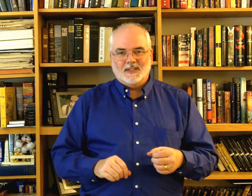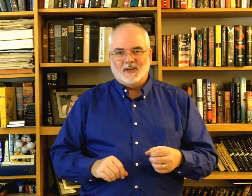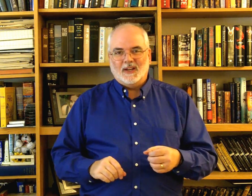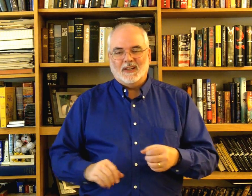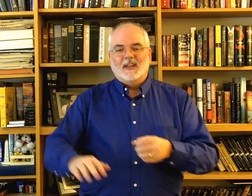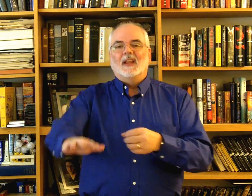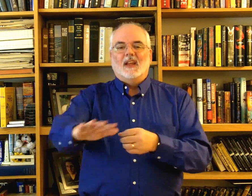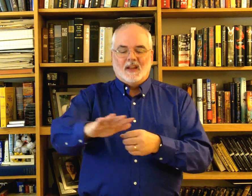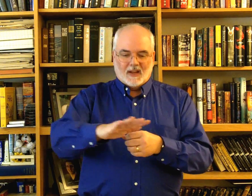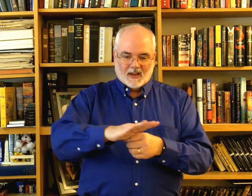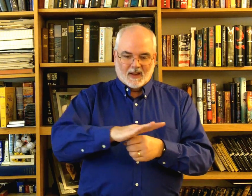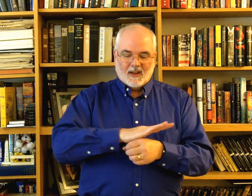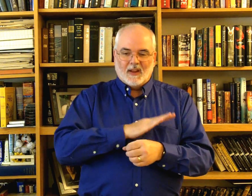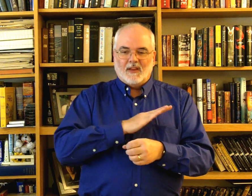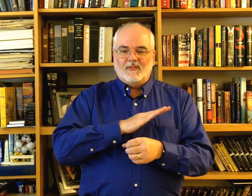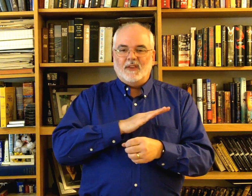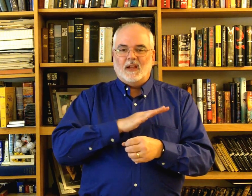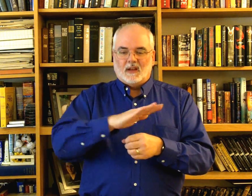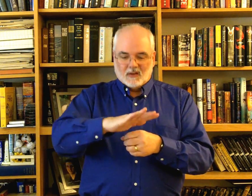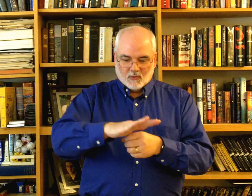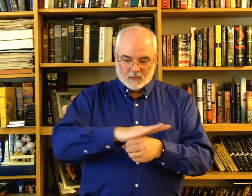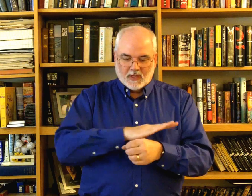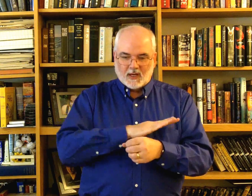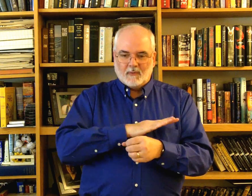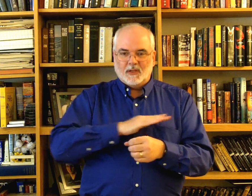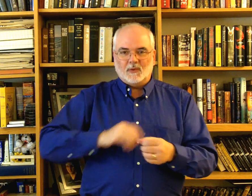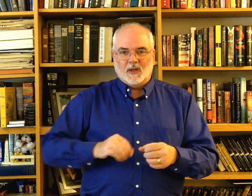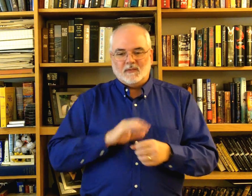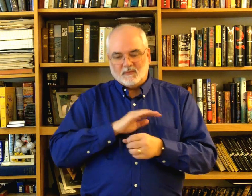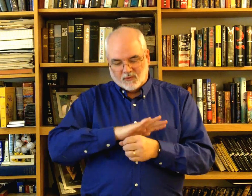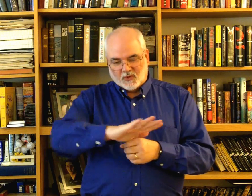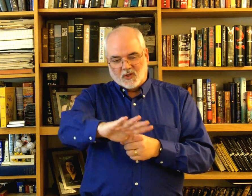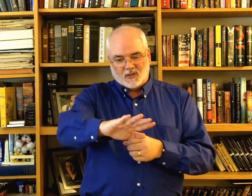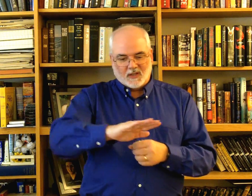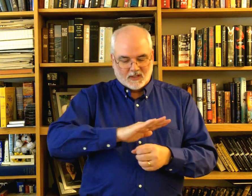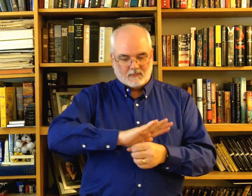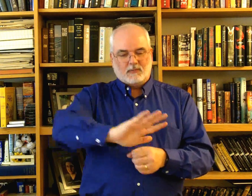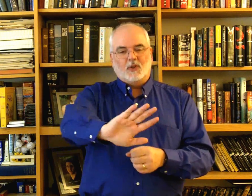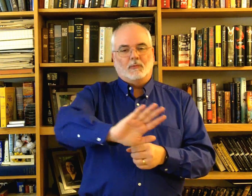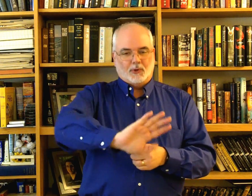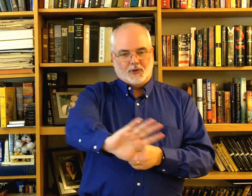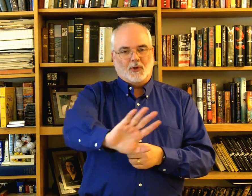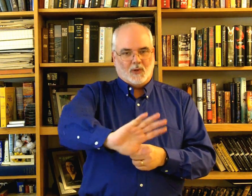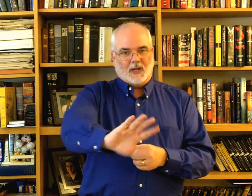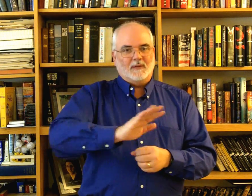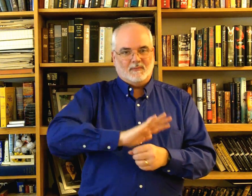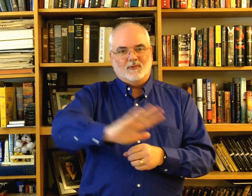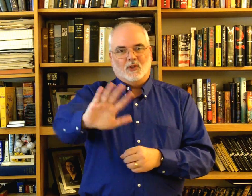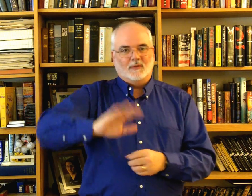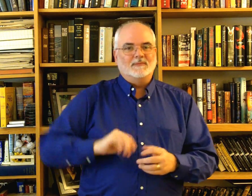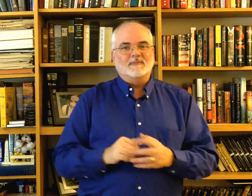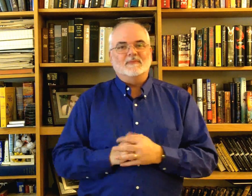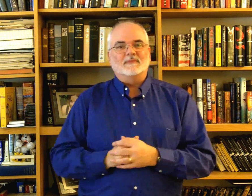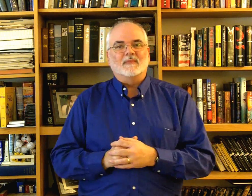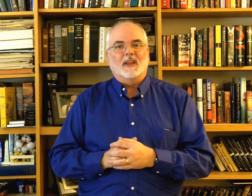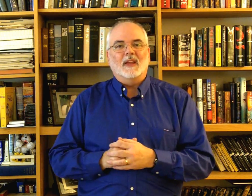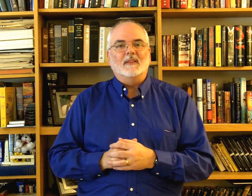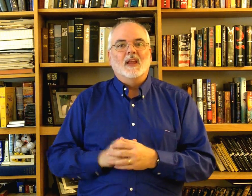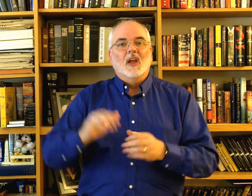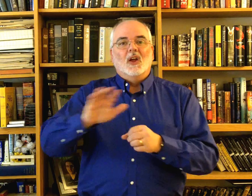Alright? Fill would be to come this way. Full is you're pushing it away. Full. Okay?